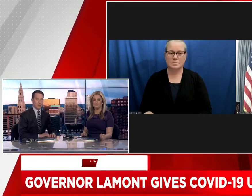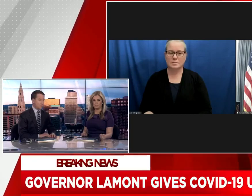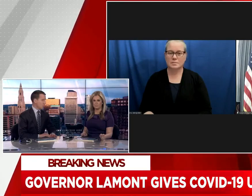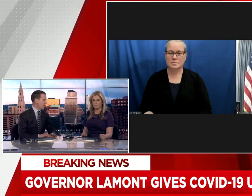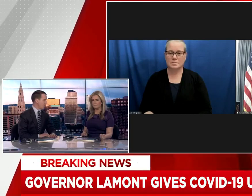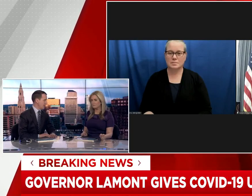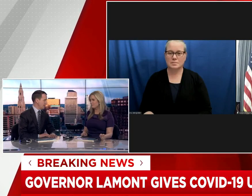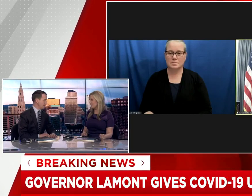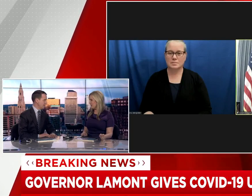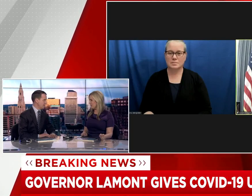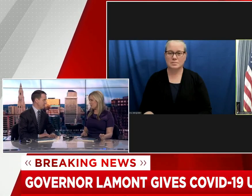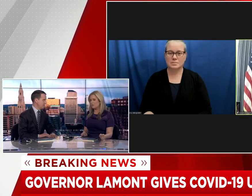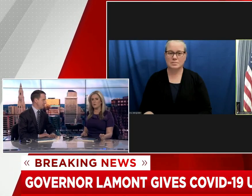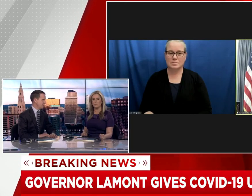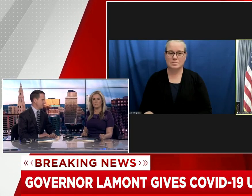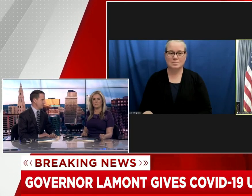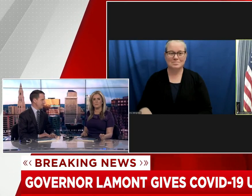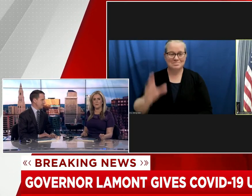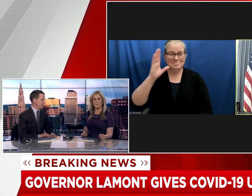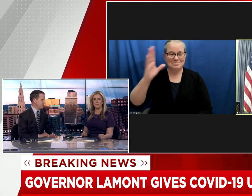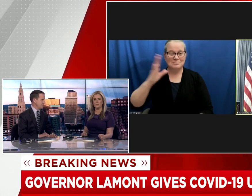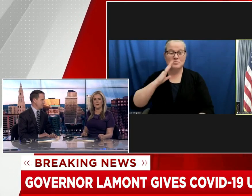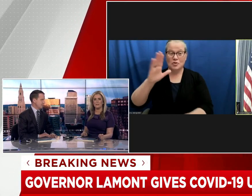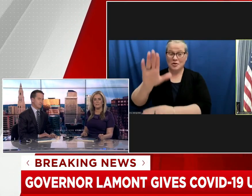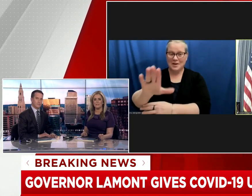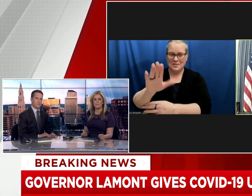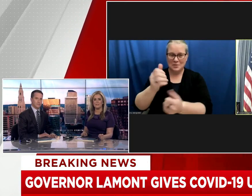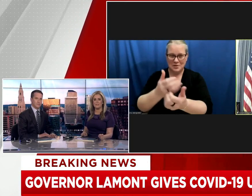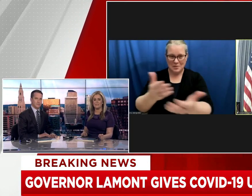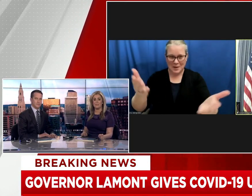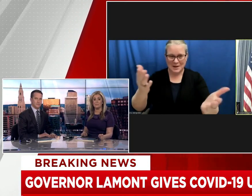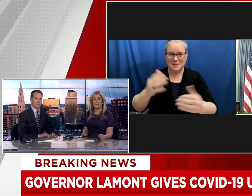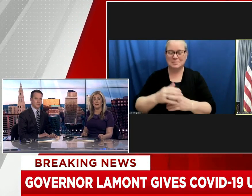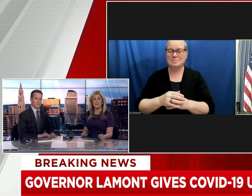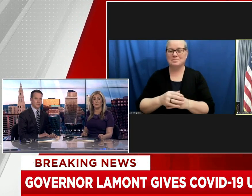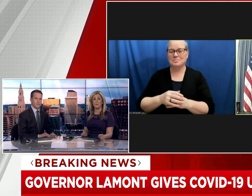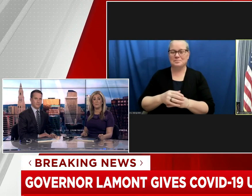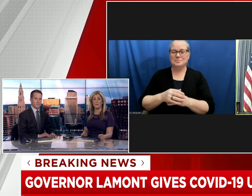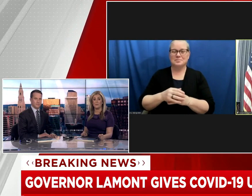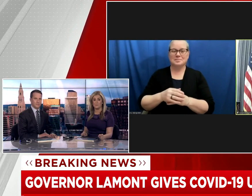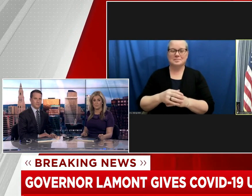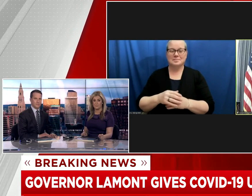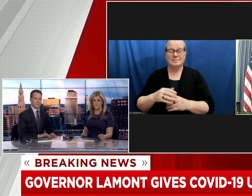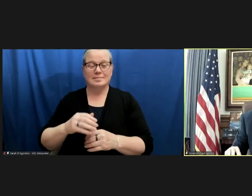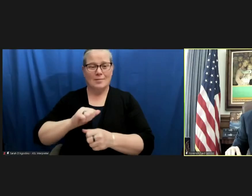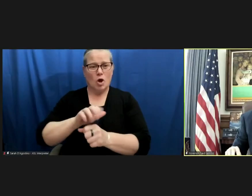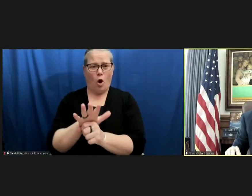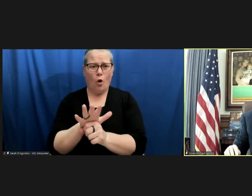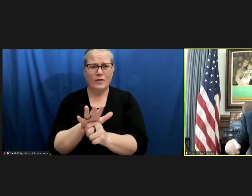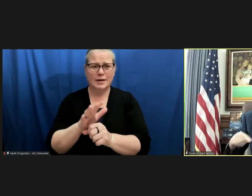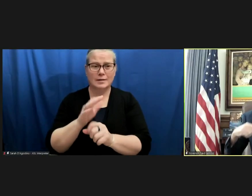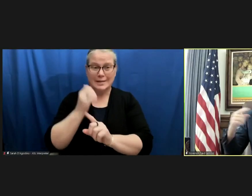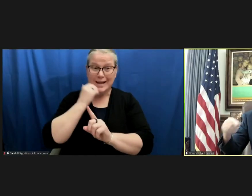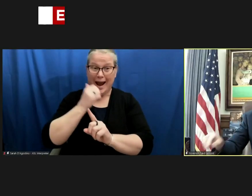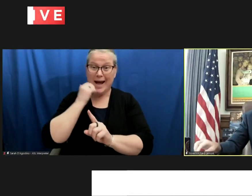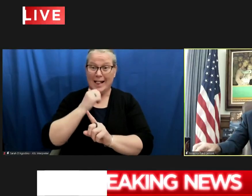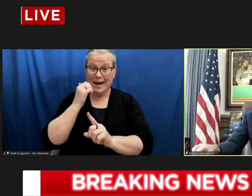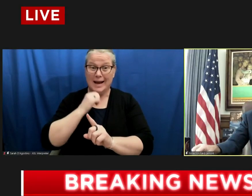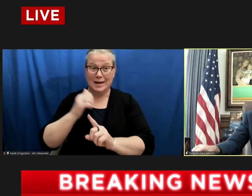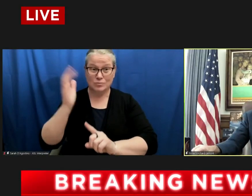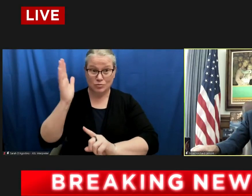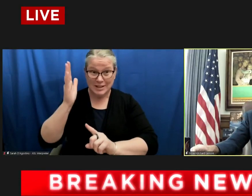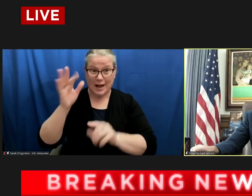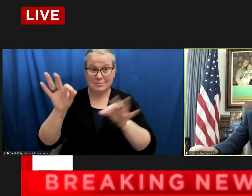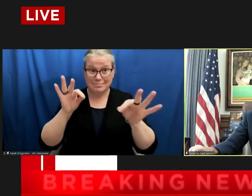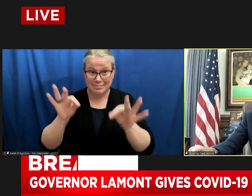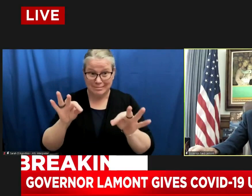That breaking news we're following. And we're going to go listen to Governor Lamont. He is giving us an update on the coronavirus. Like a monthly briefing, but a lot happens over